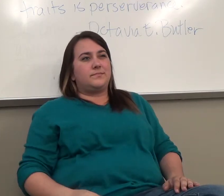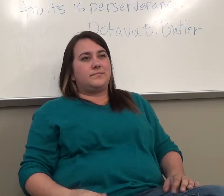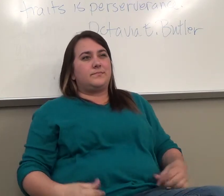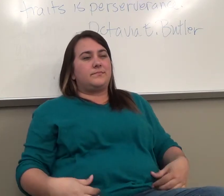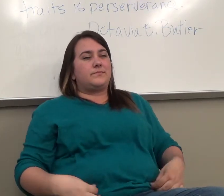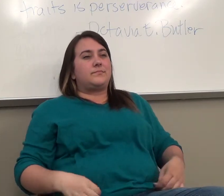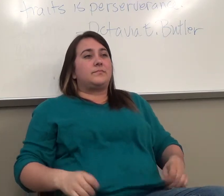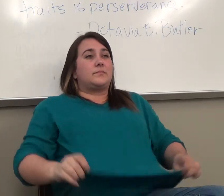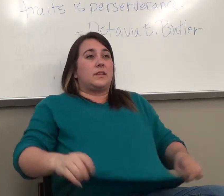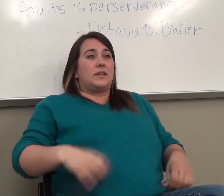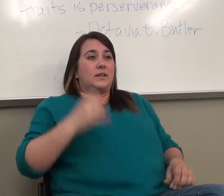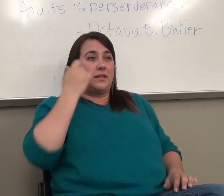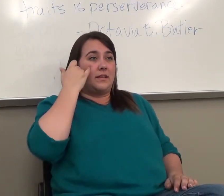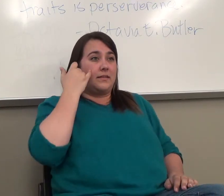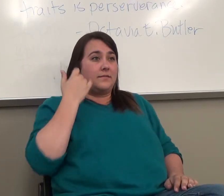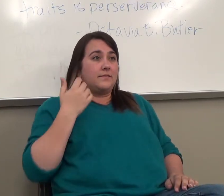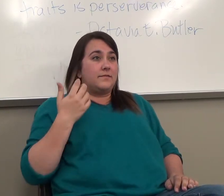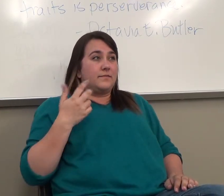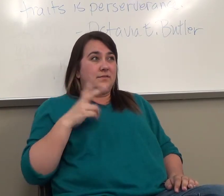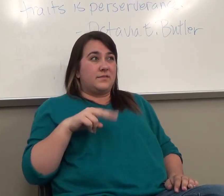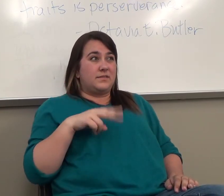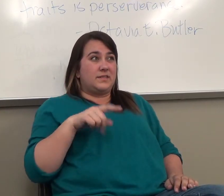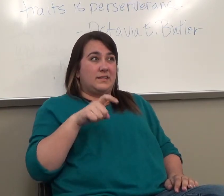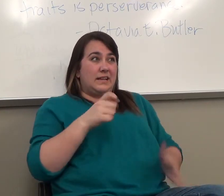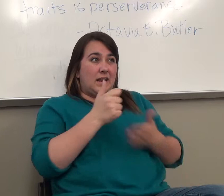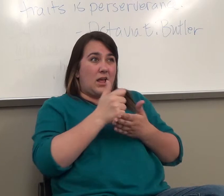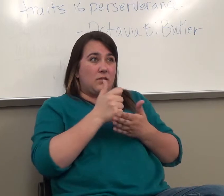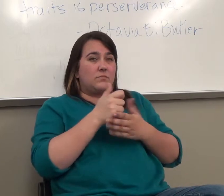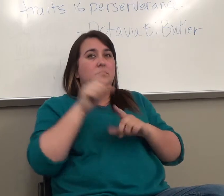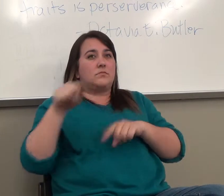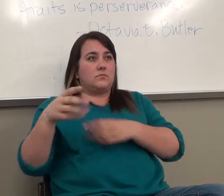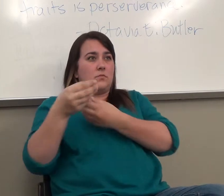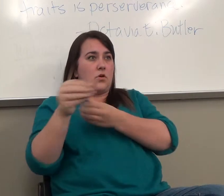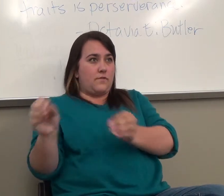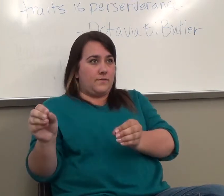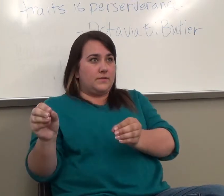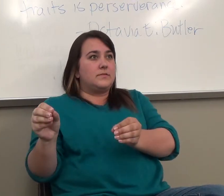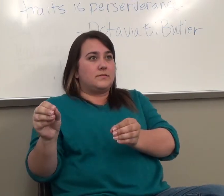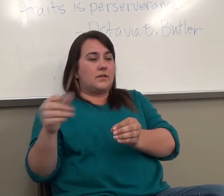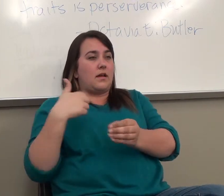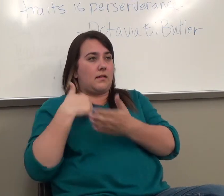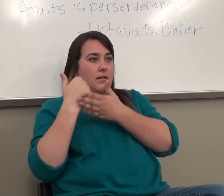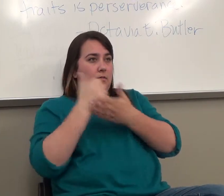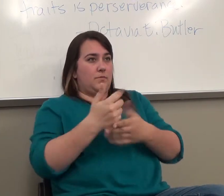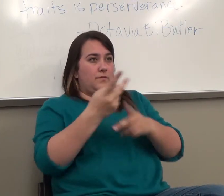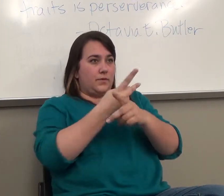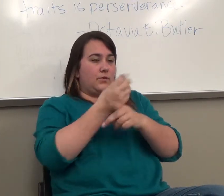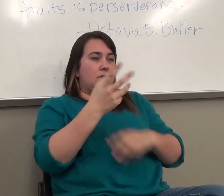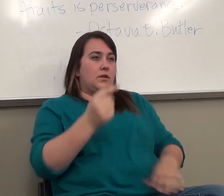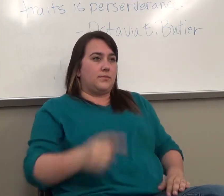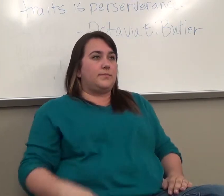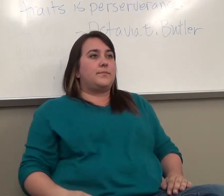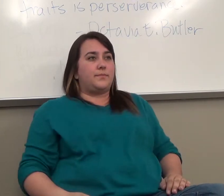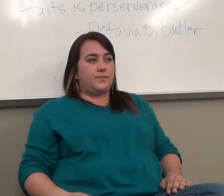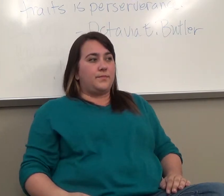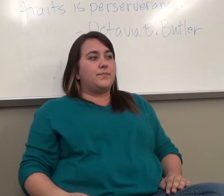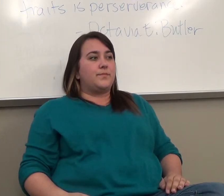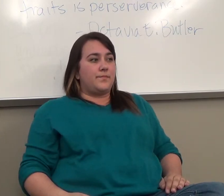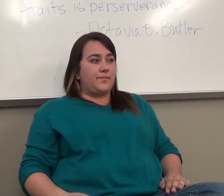need help with it, come to my office and I can help you figure it, okay? But at this point, it's pretty